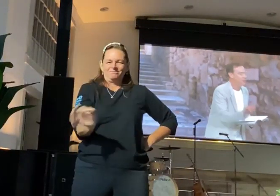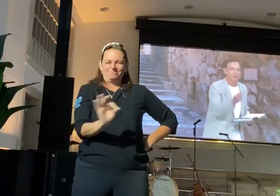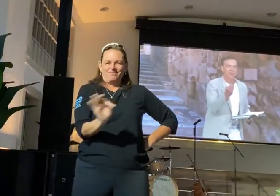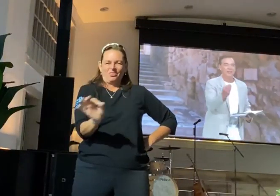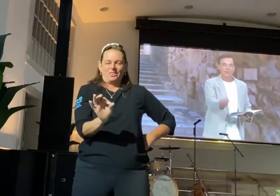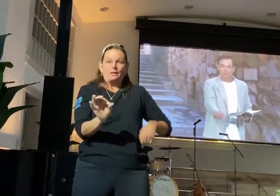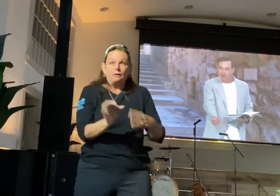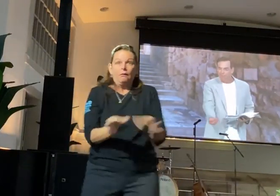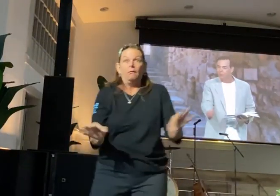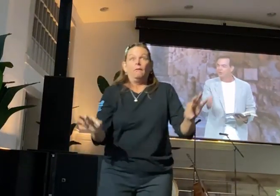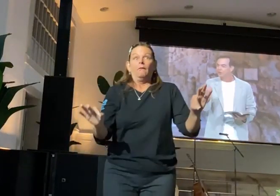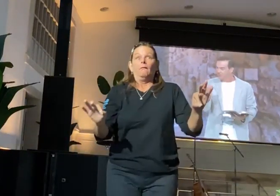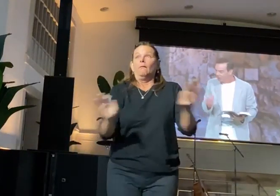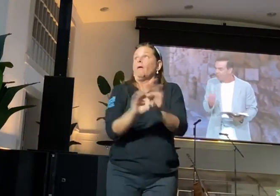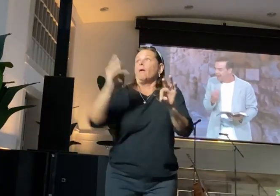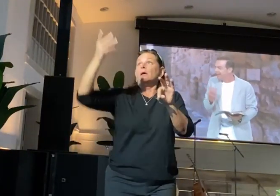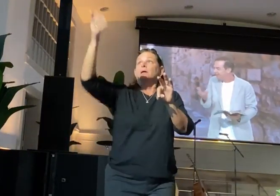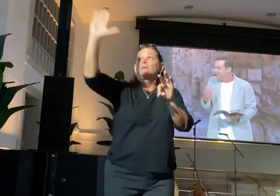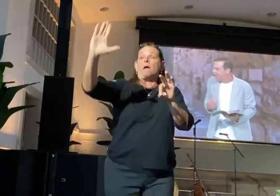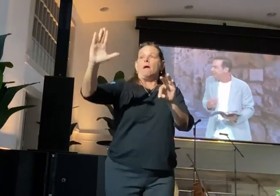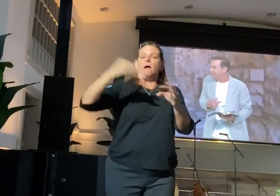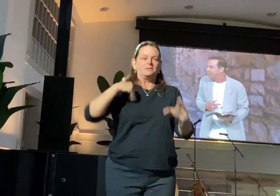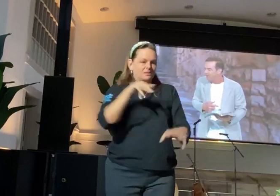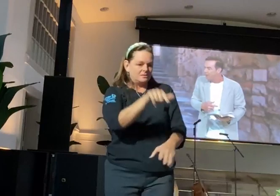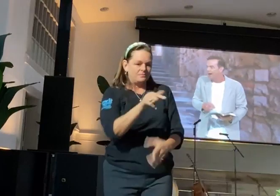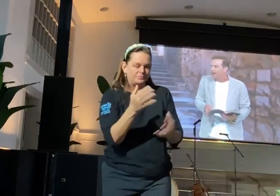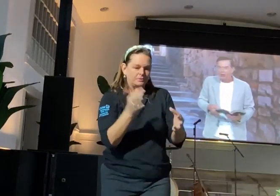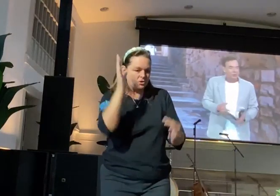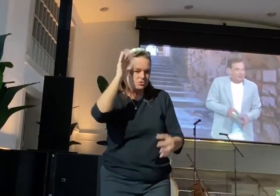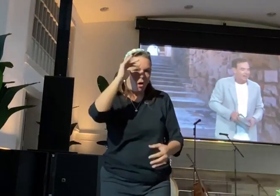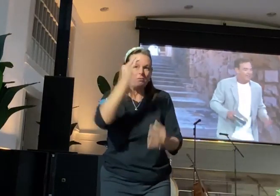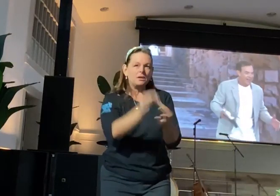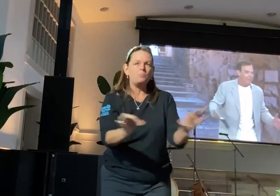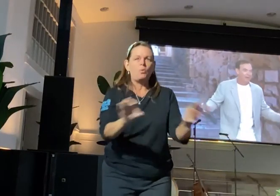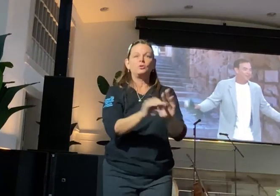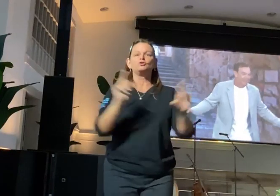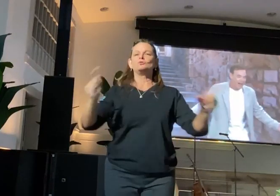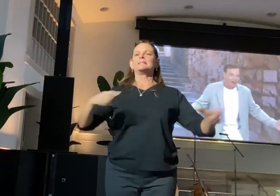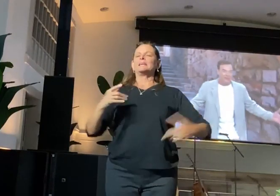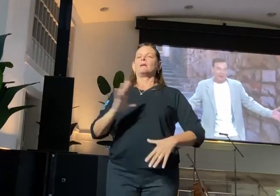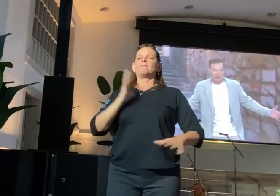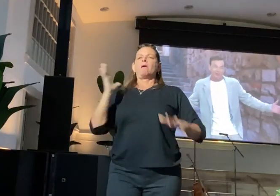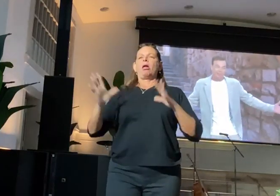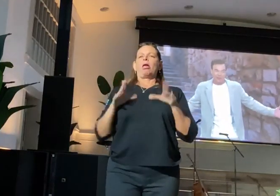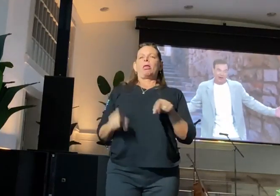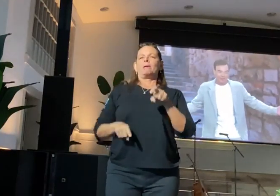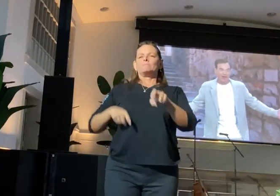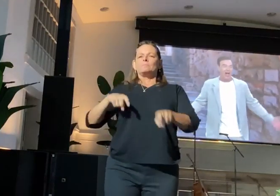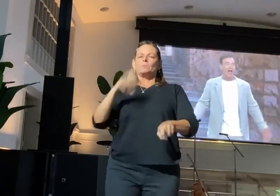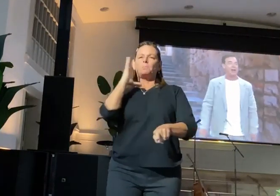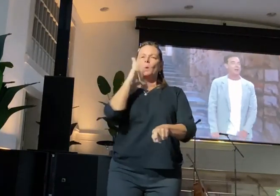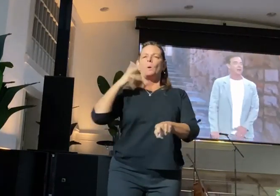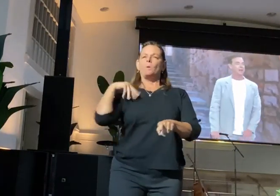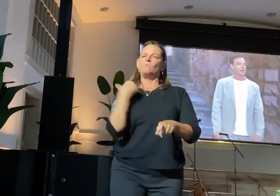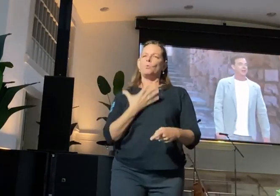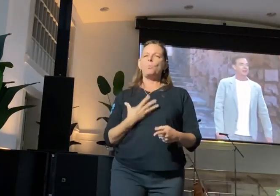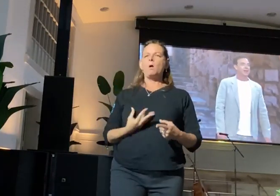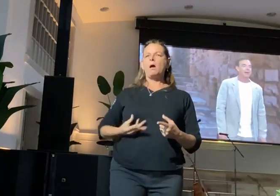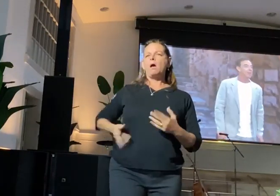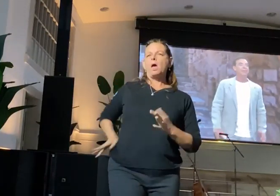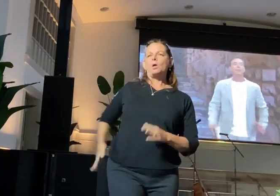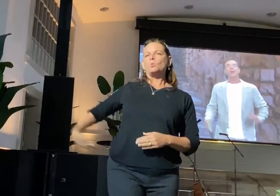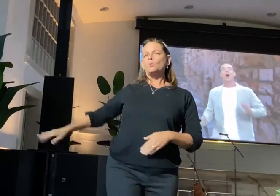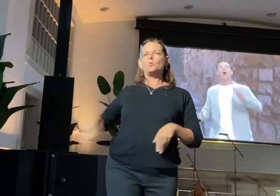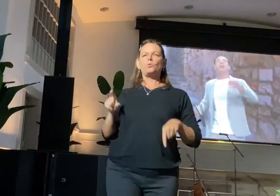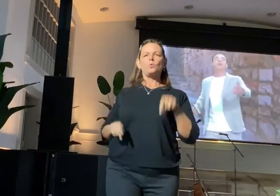of salvation to people, which has told me, and I've shared this before, you don't need a stable of stallions to do something great for God.